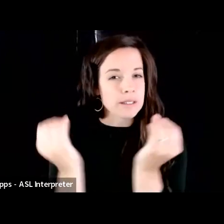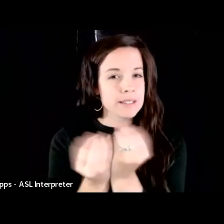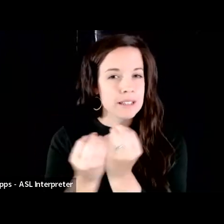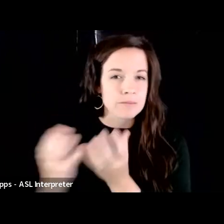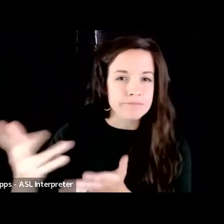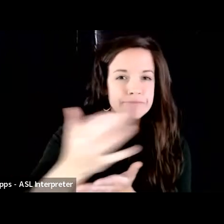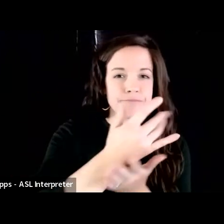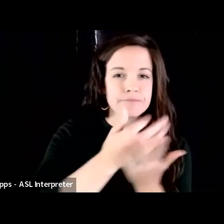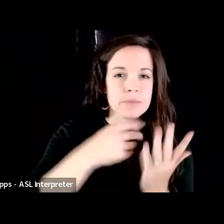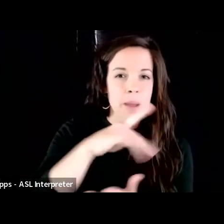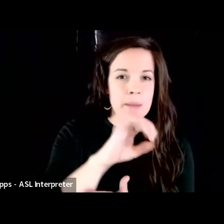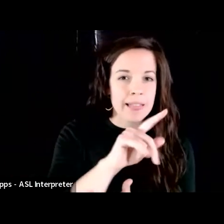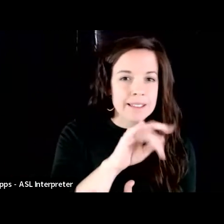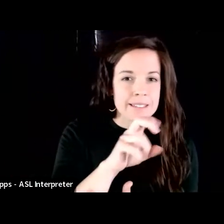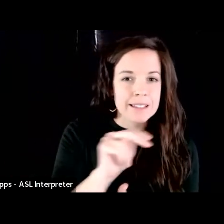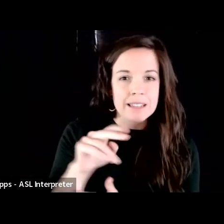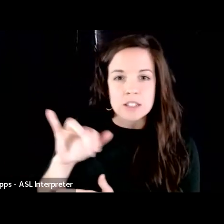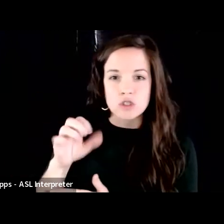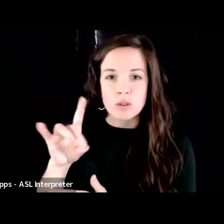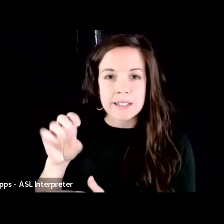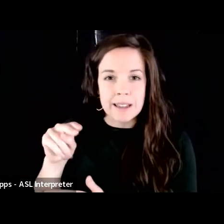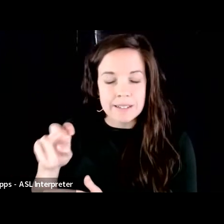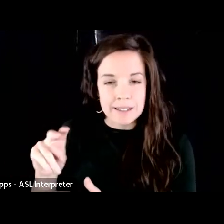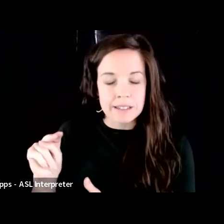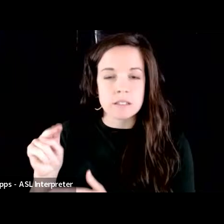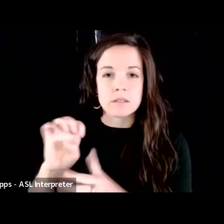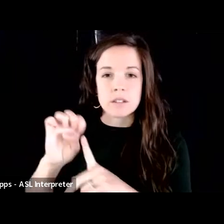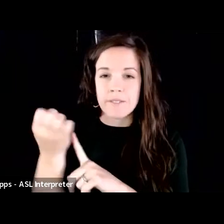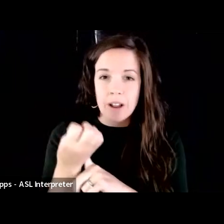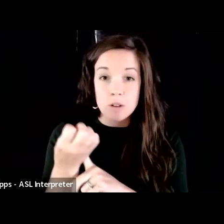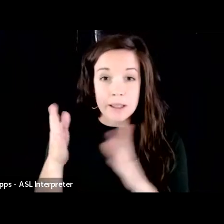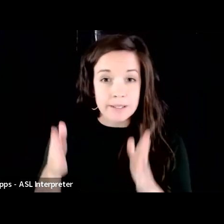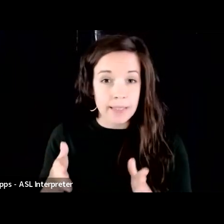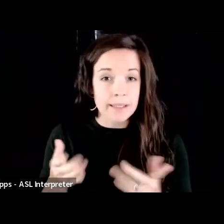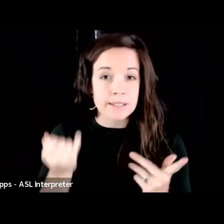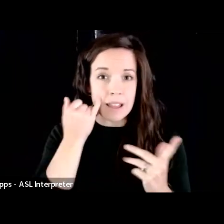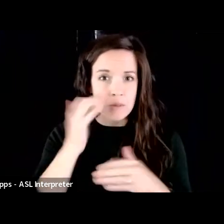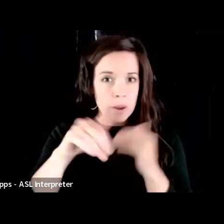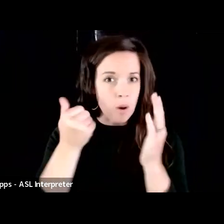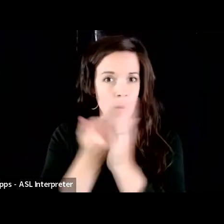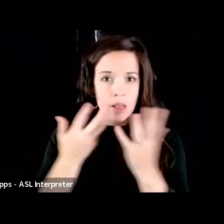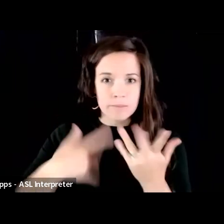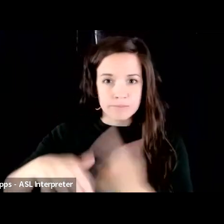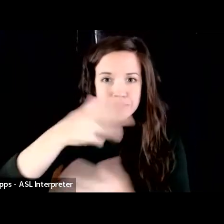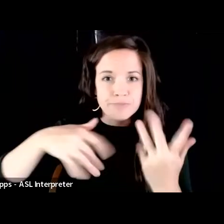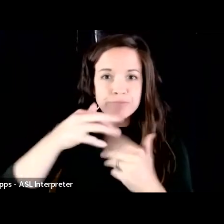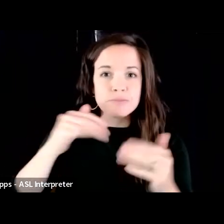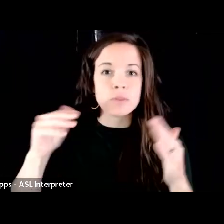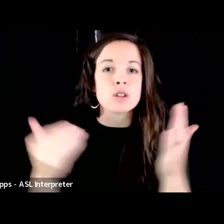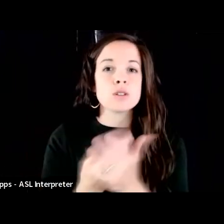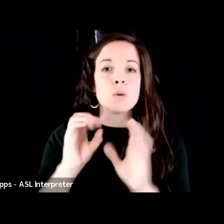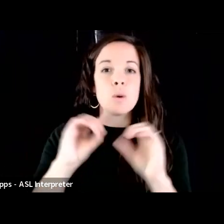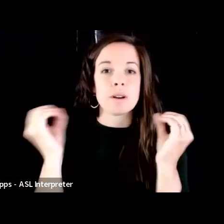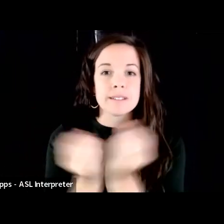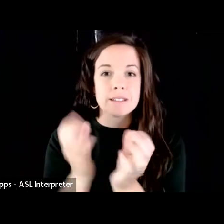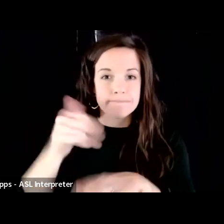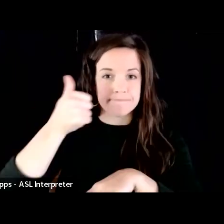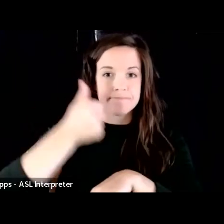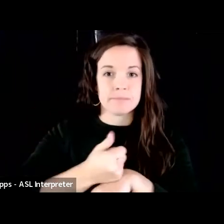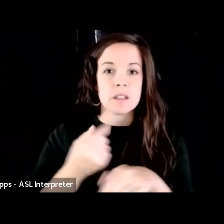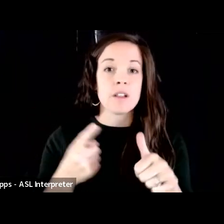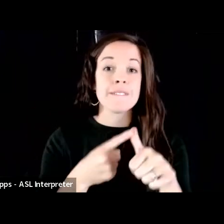Palestinian, Jordanian, and Israeli environmentalists, if we come together and create a new organization, the very